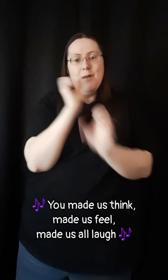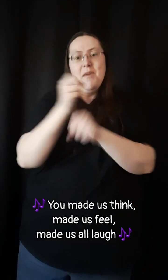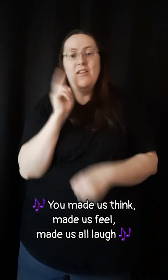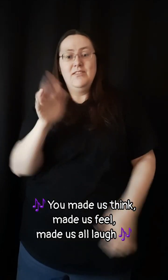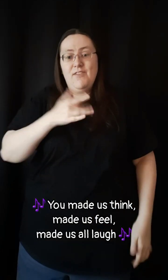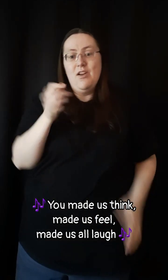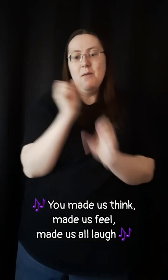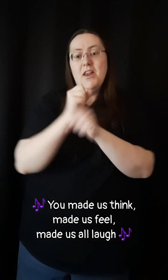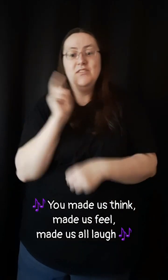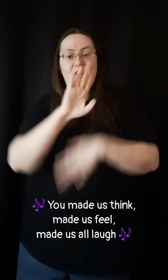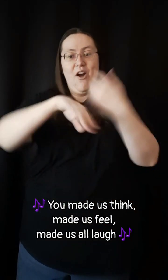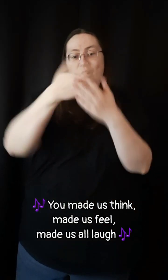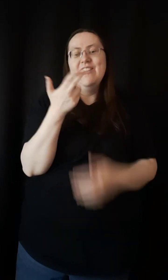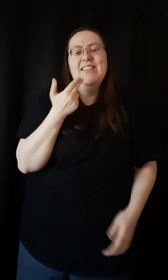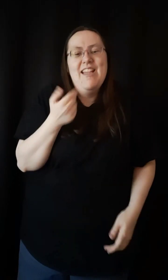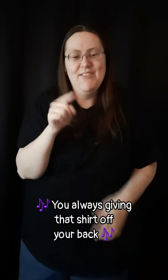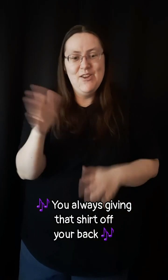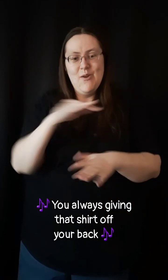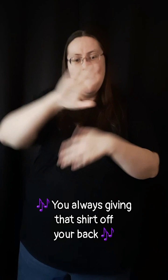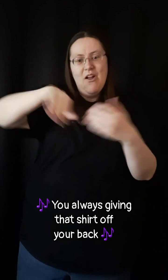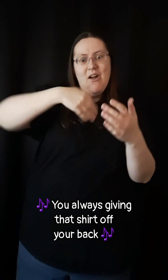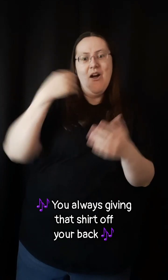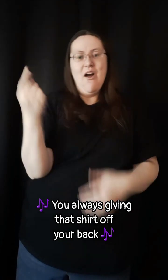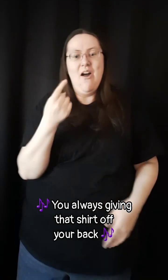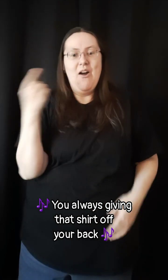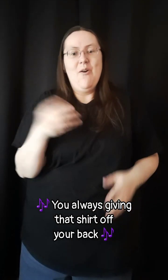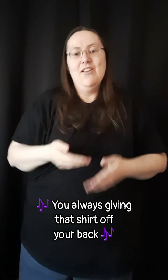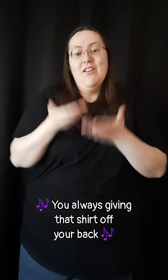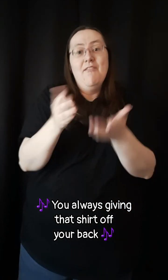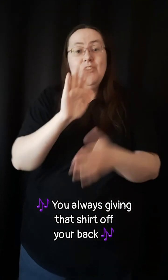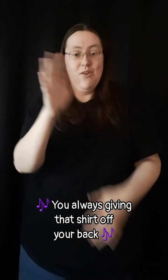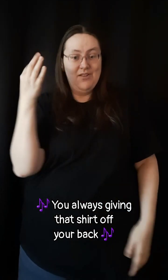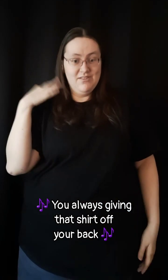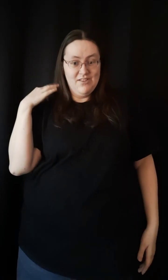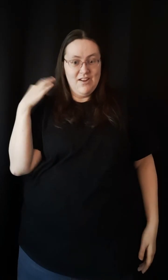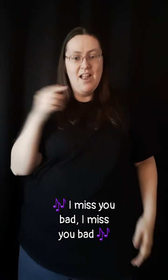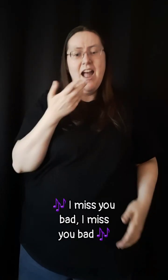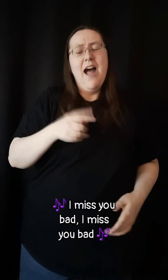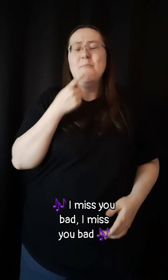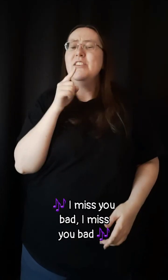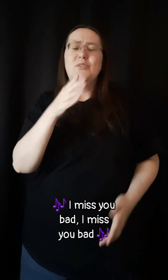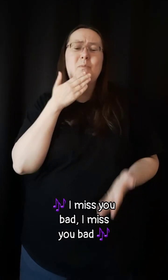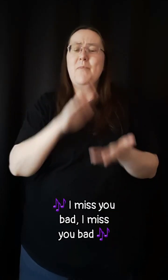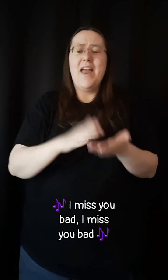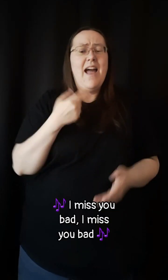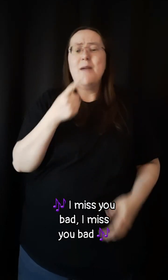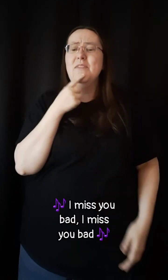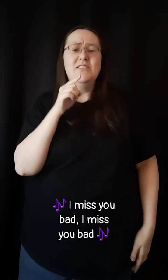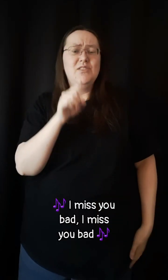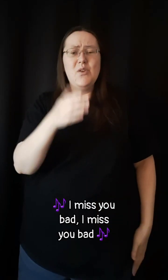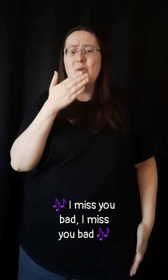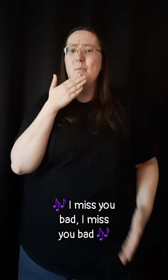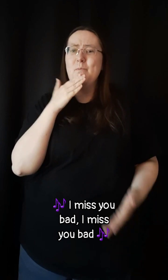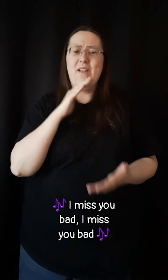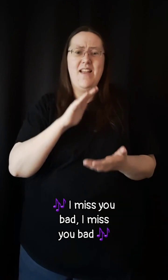think, made us feel, made us all laugh You're always givin' that shirt off your back And I miss you bad, I